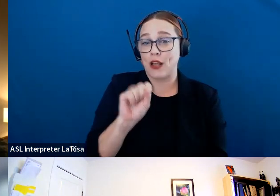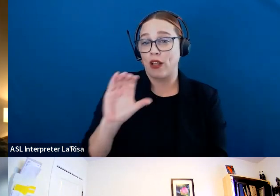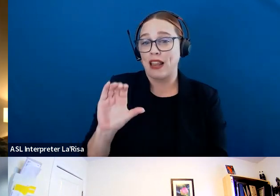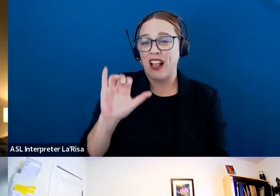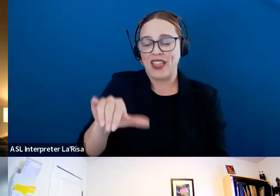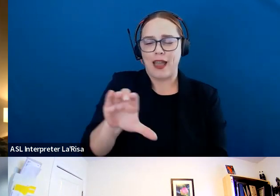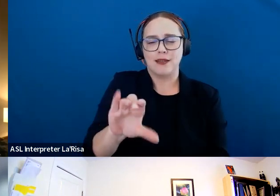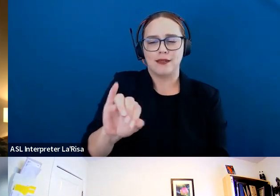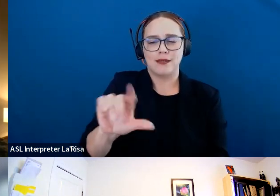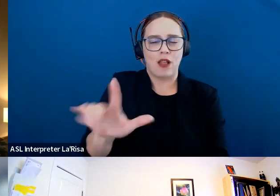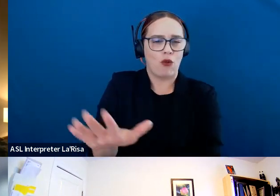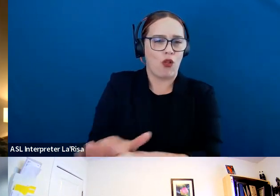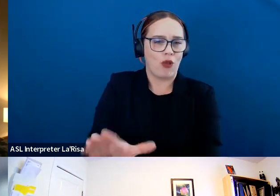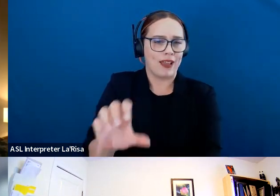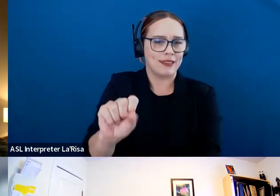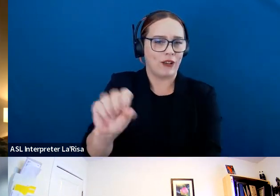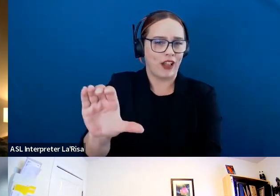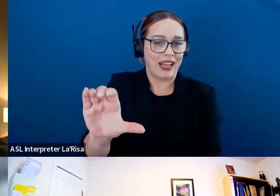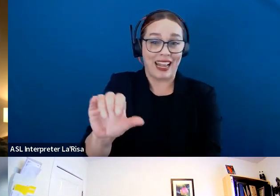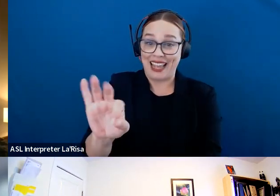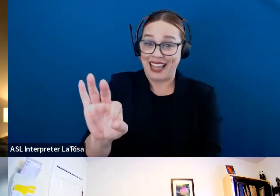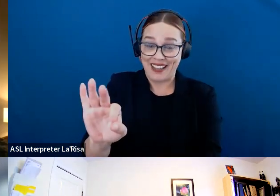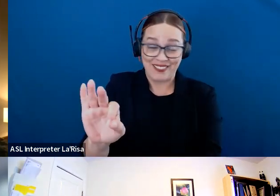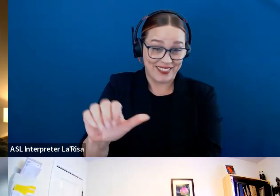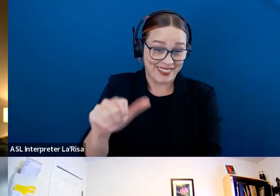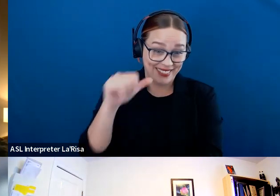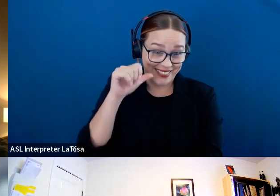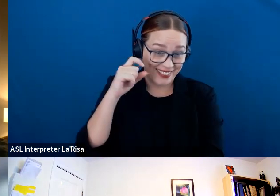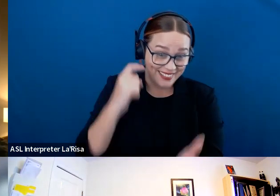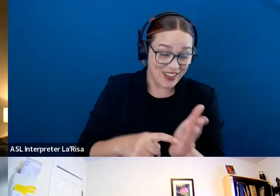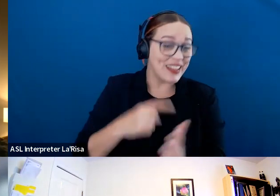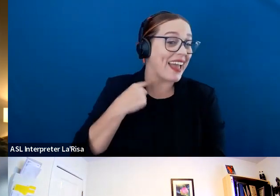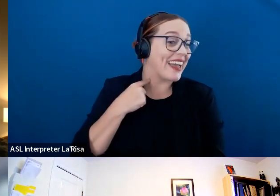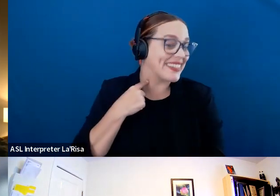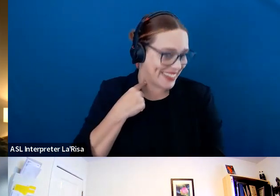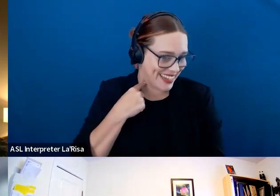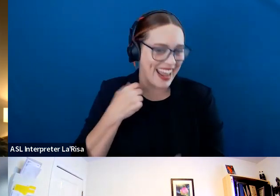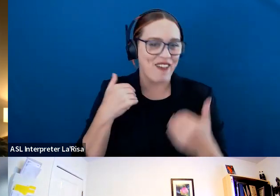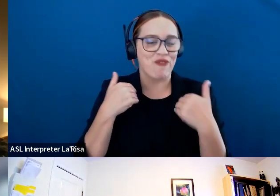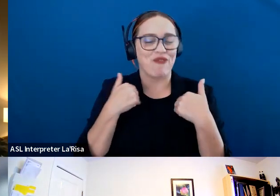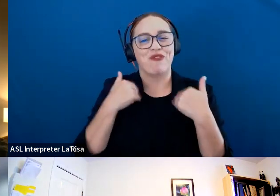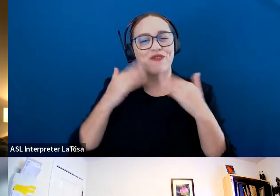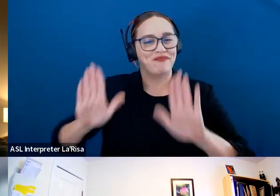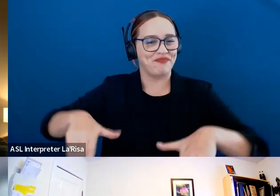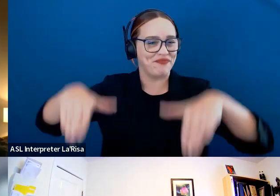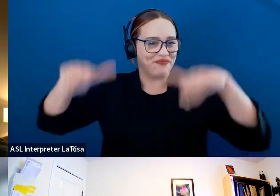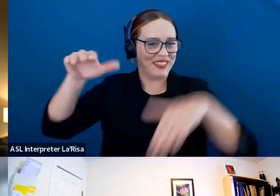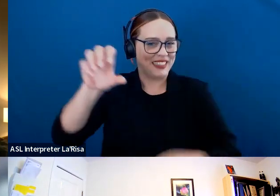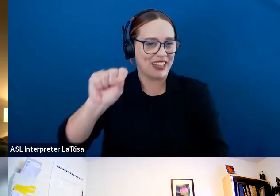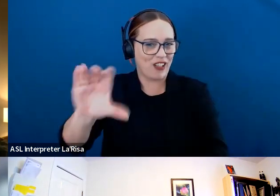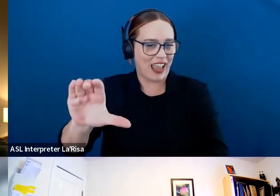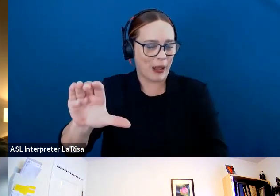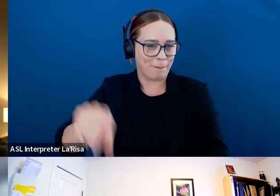Carolina. If you didn't pick that up from my accent, I am from South Carolina, born and raised. Very proud of that